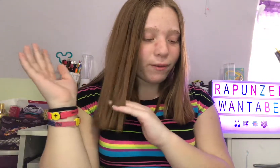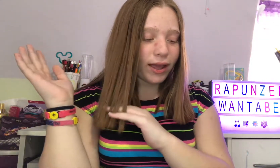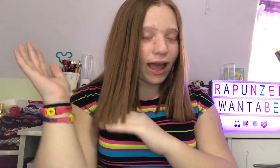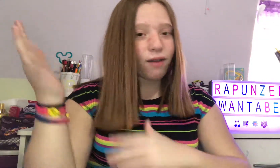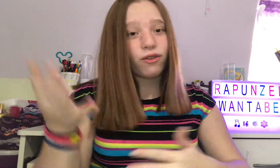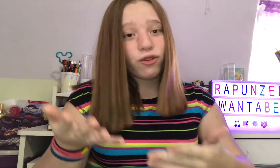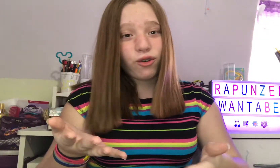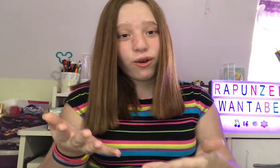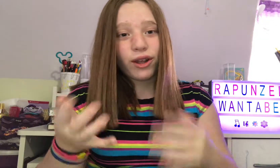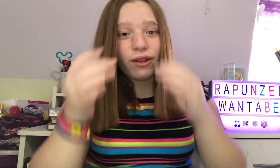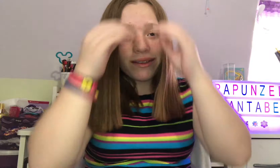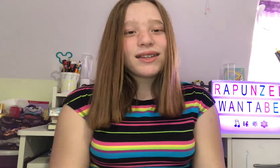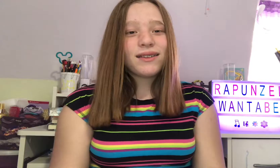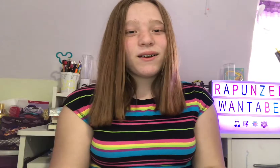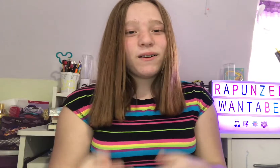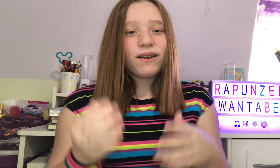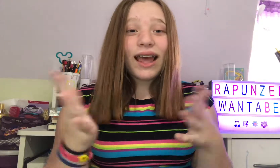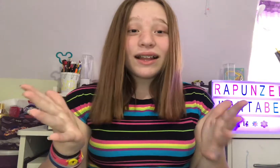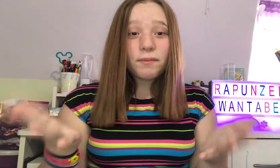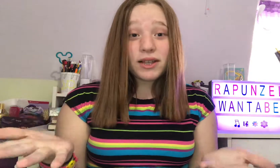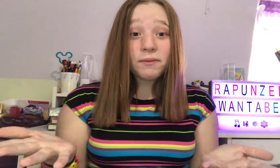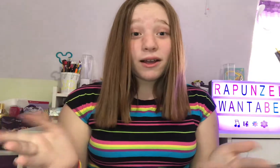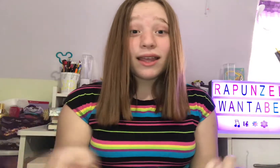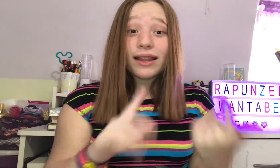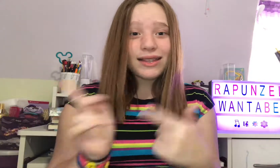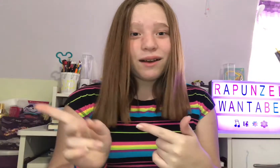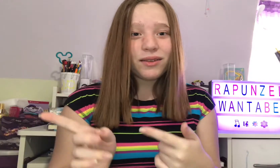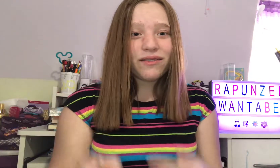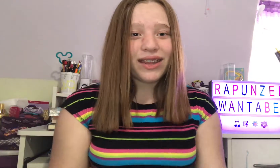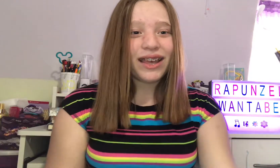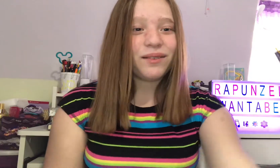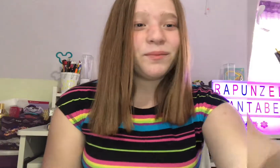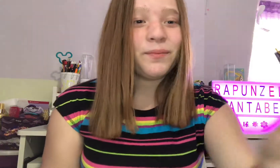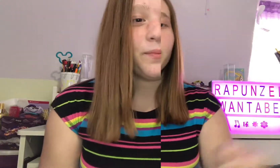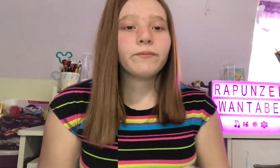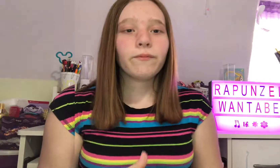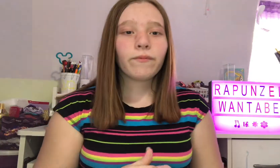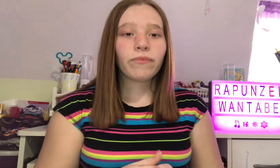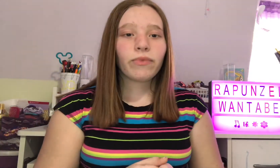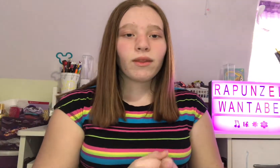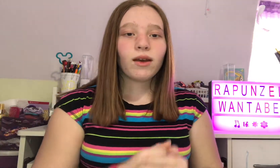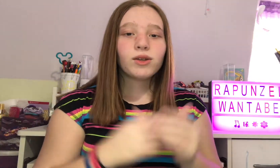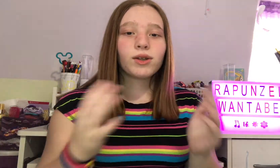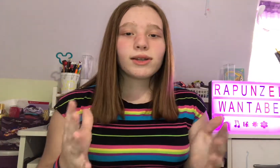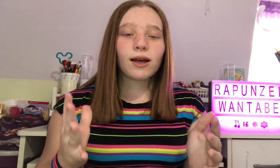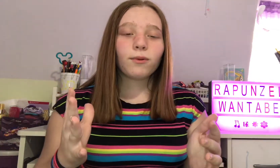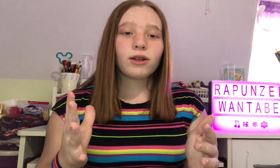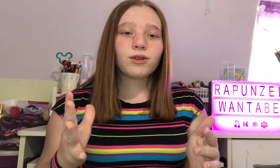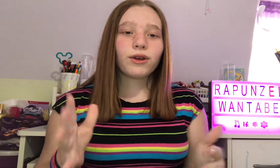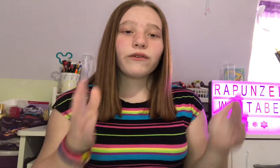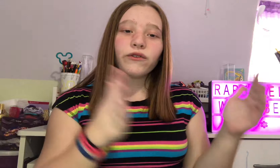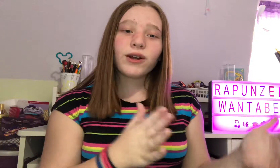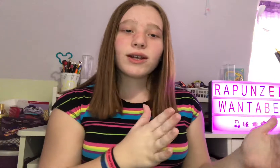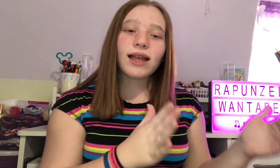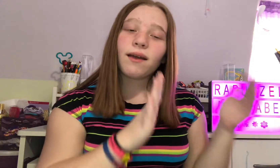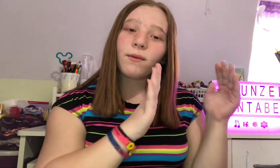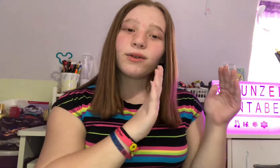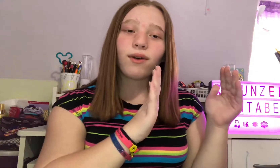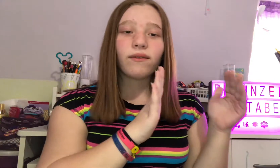doing how to tutorials. So yeah, let me stop talking and let's get on with the video. So this is how I'm going to do it. First, I'm going to have a